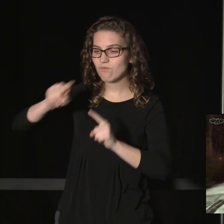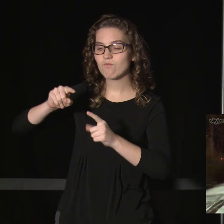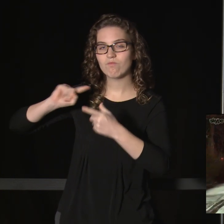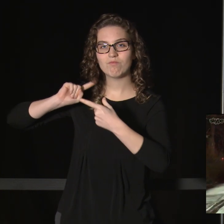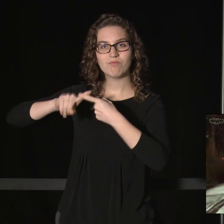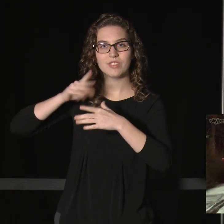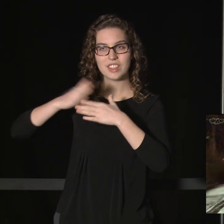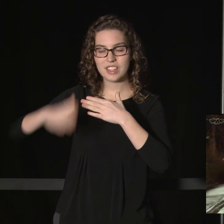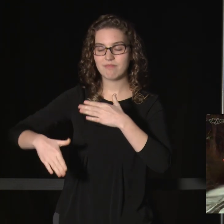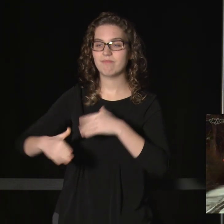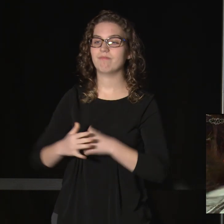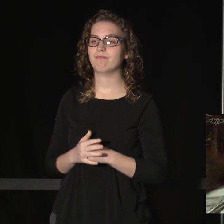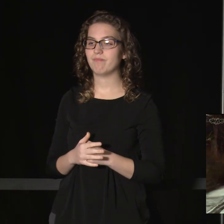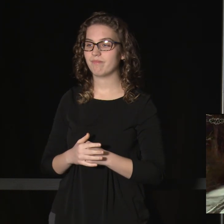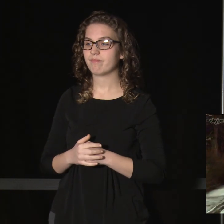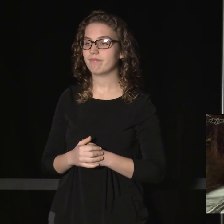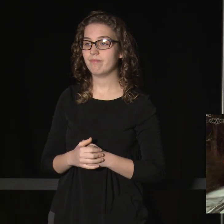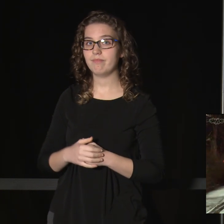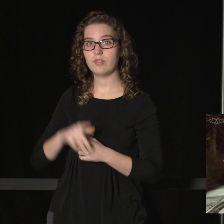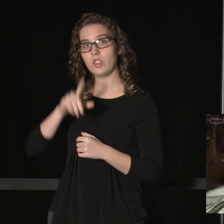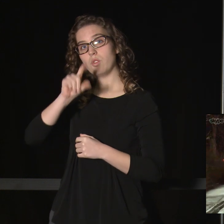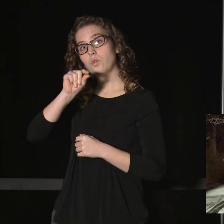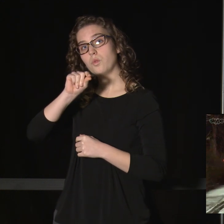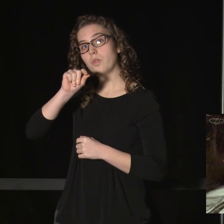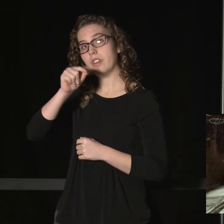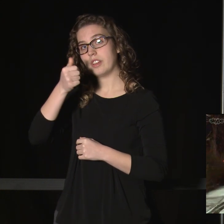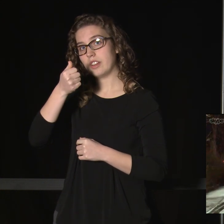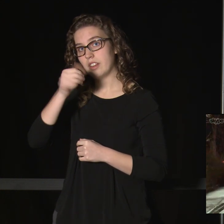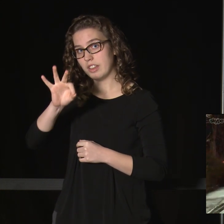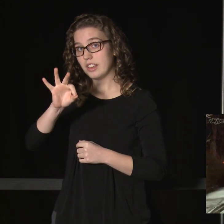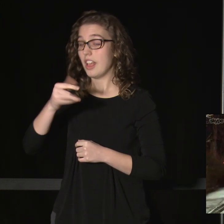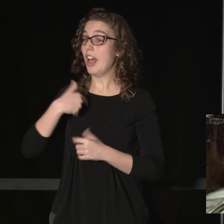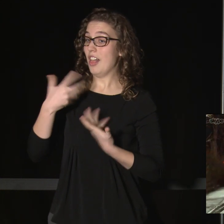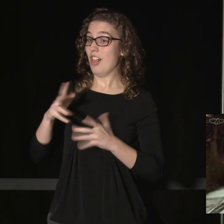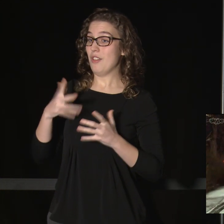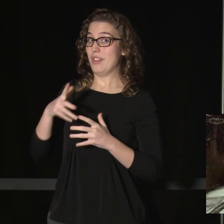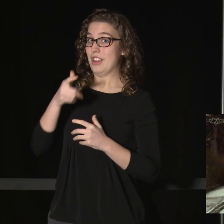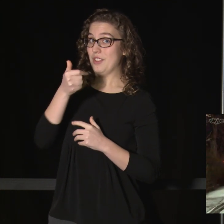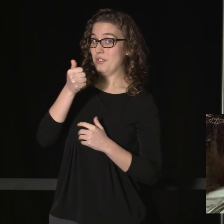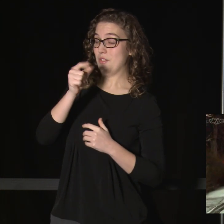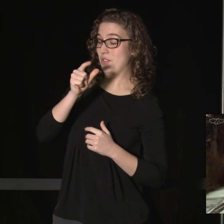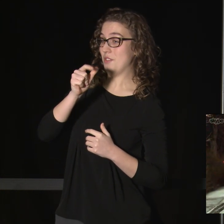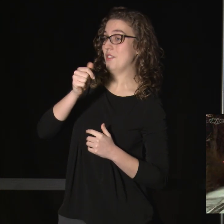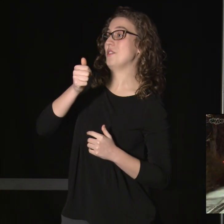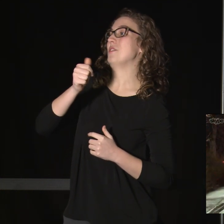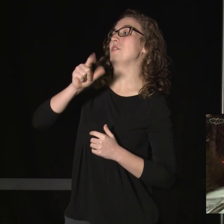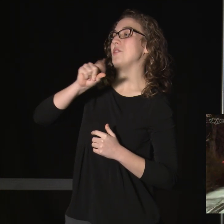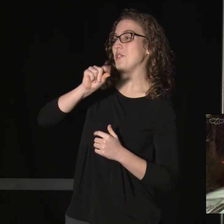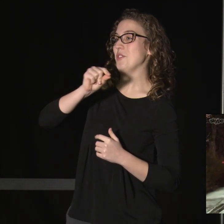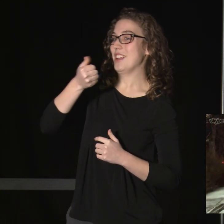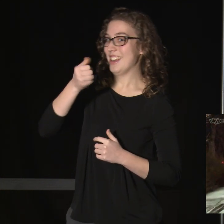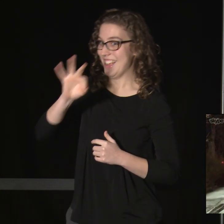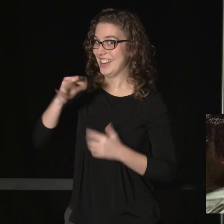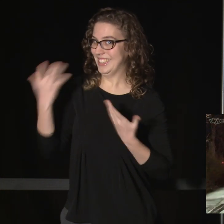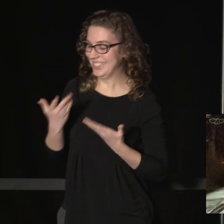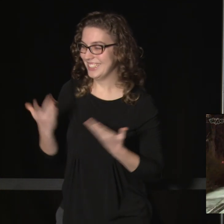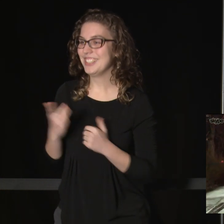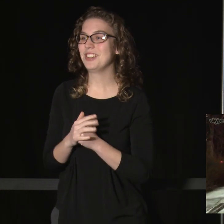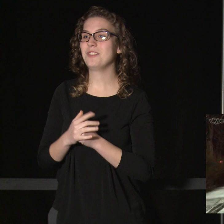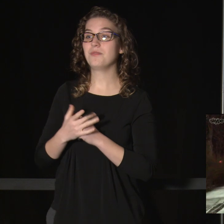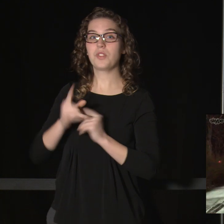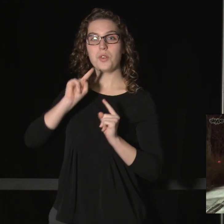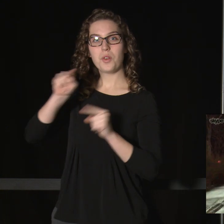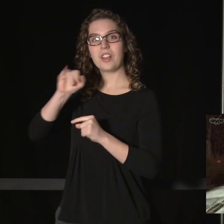end. In 2019, and I'm already in 2019 over here, we will go to Iceland, as Eric has